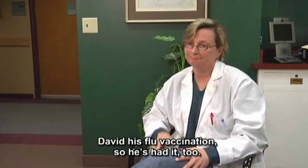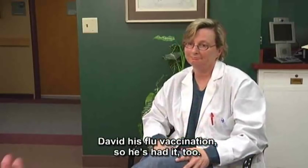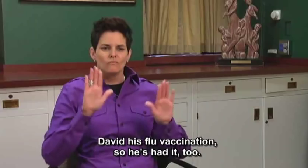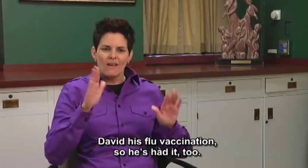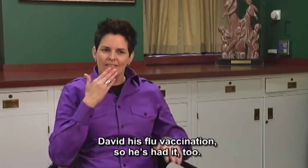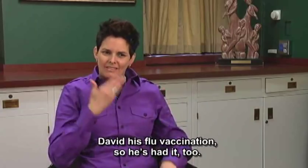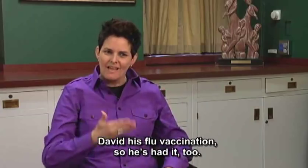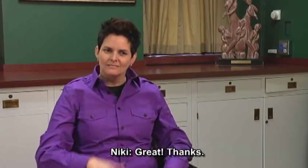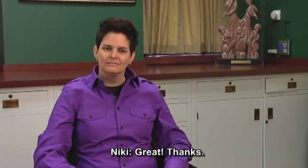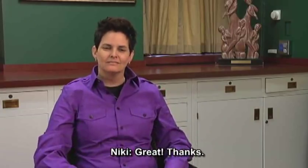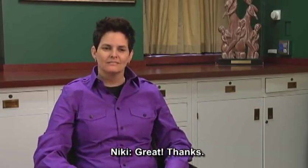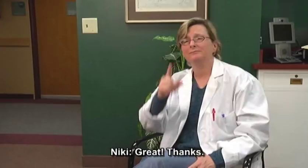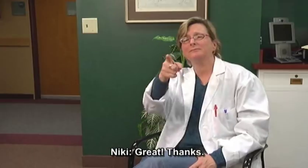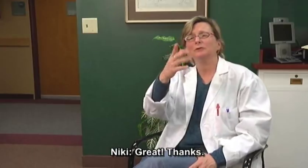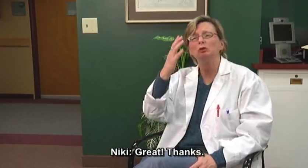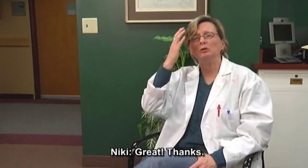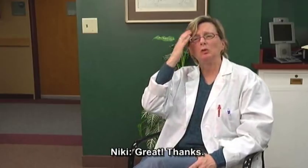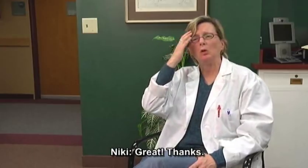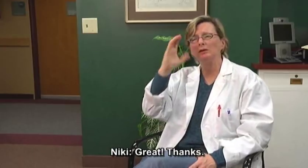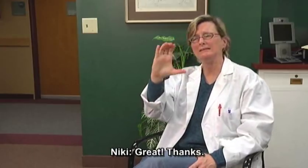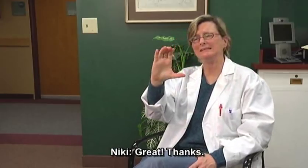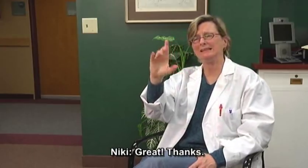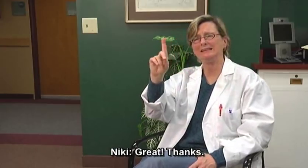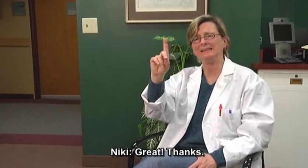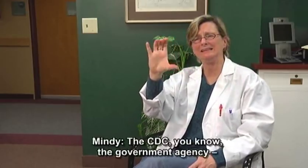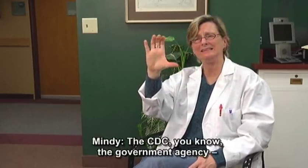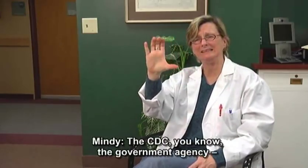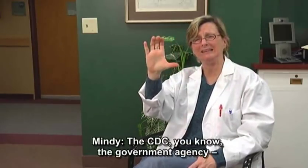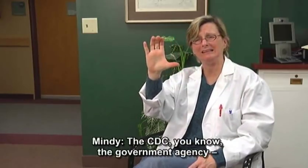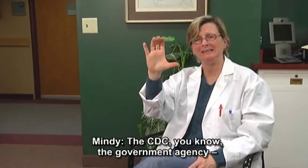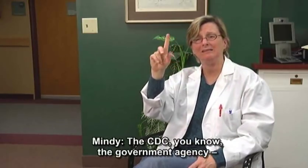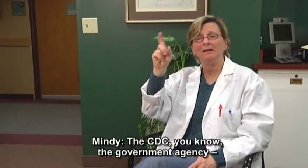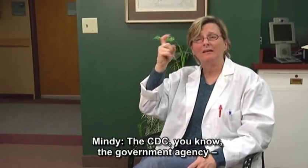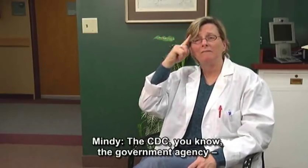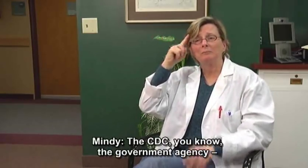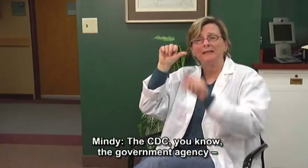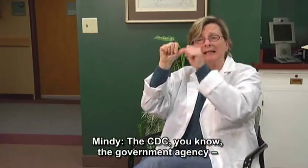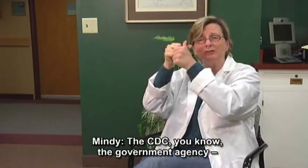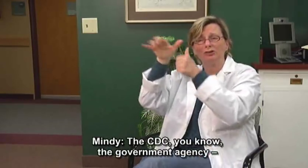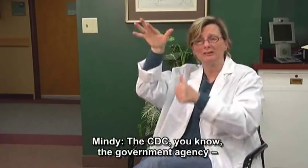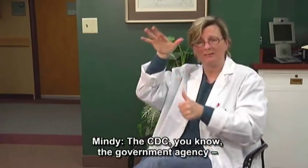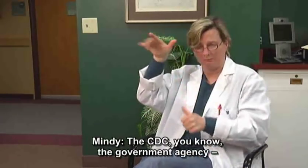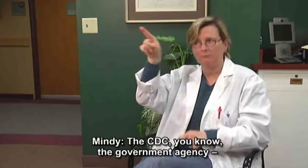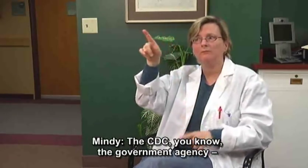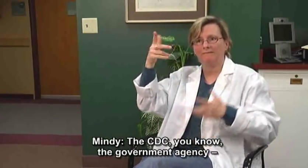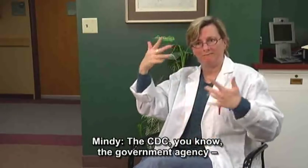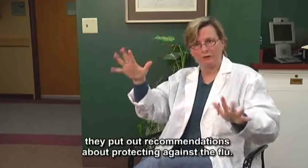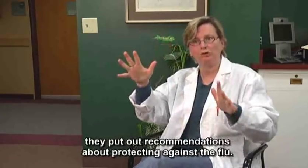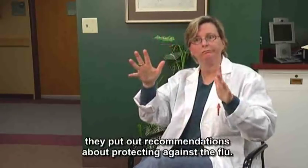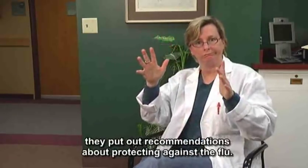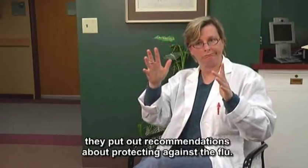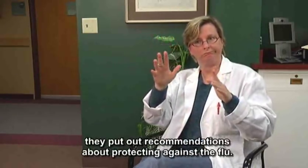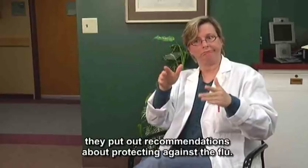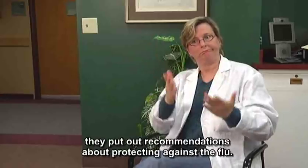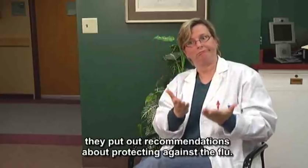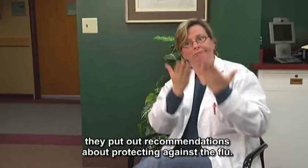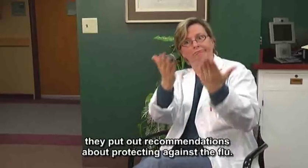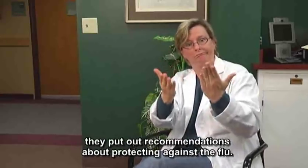great thanks the cdc you know the government agency they put out recommendations about protecting